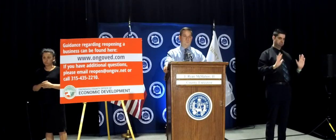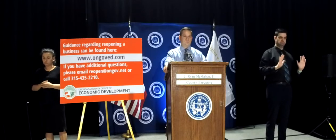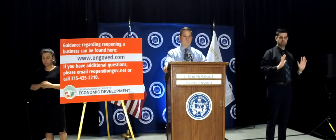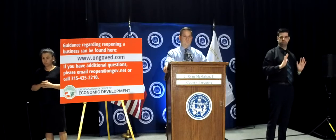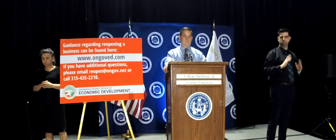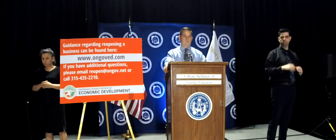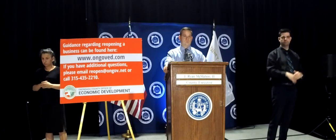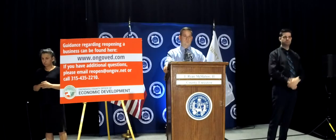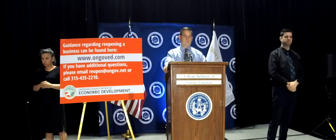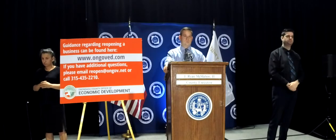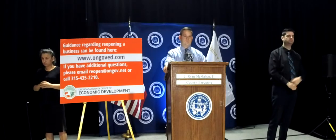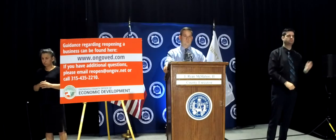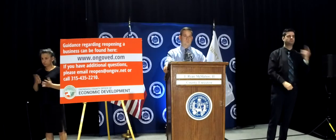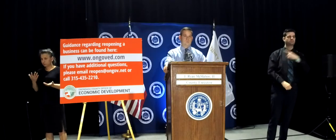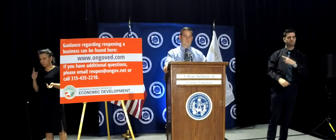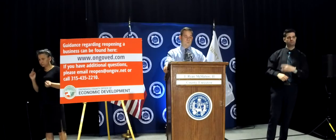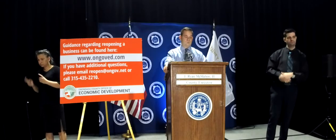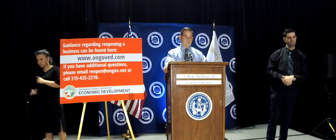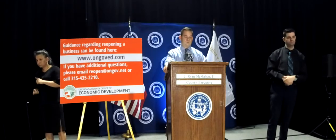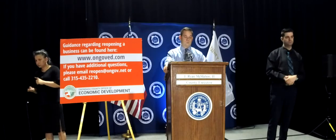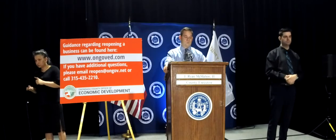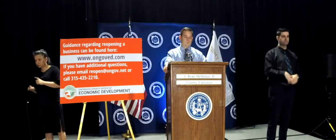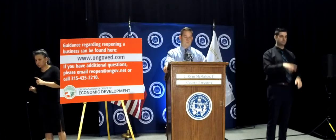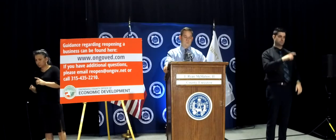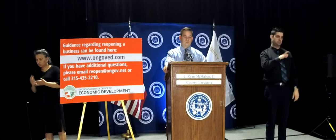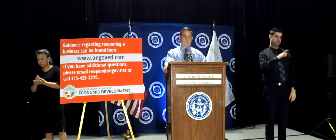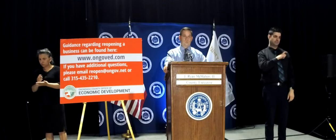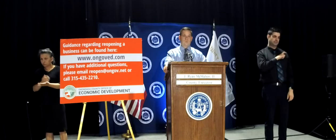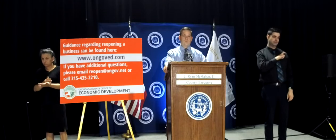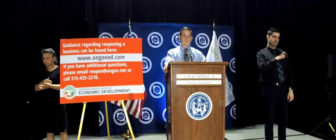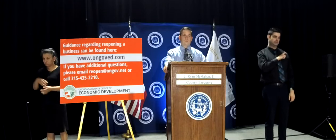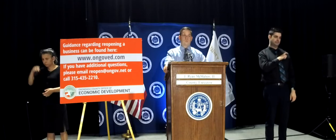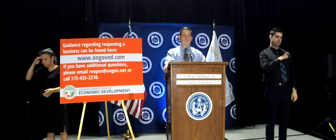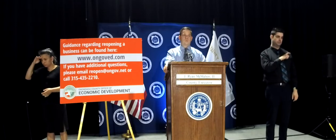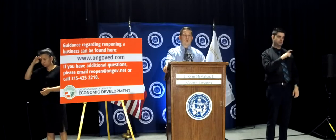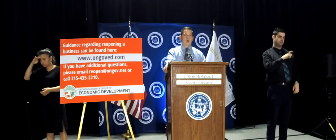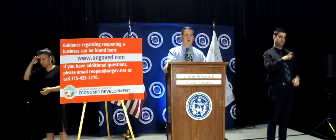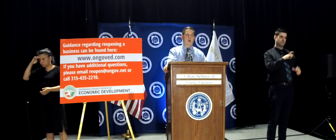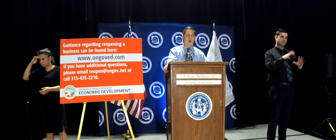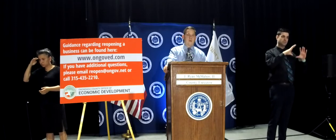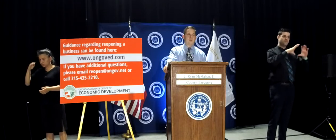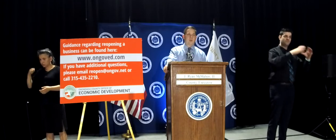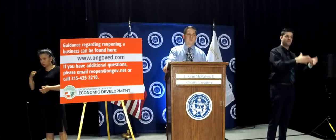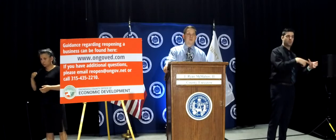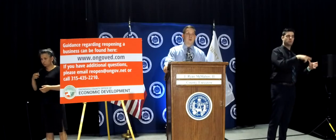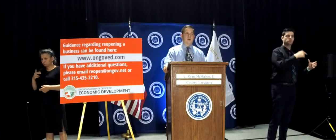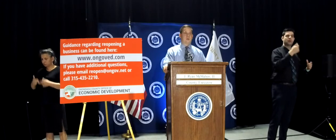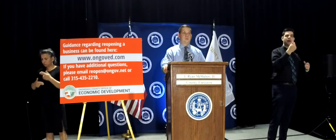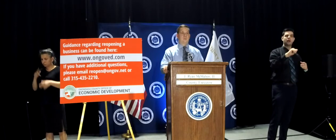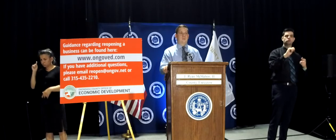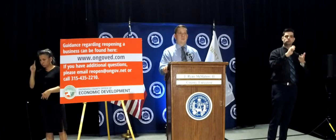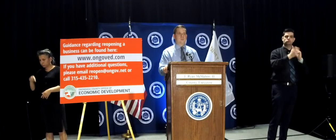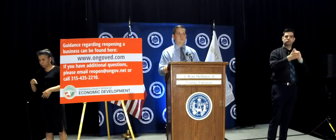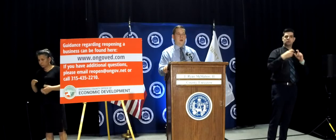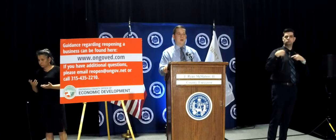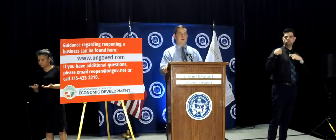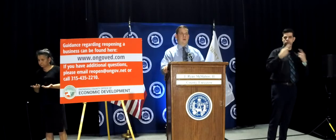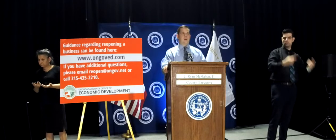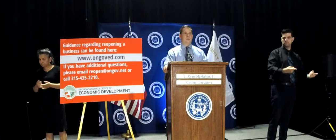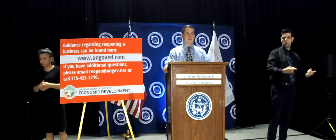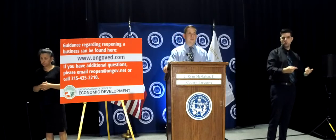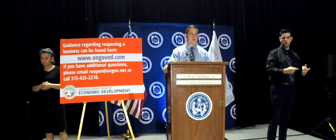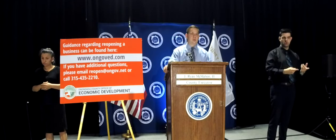changes to policing, police force tomorrow? I've been briefed